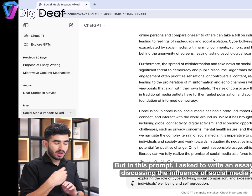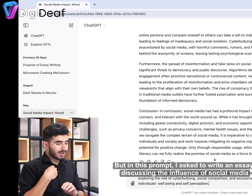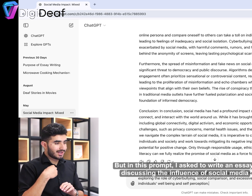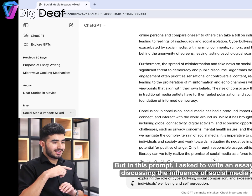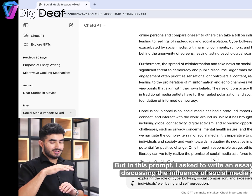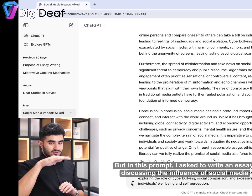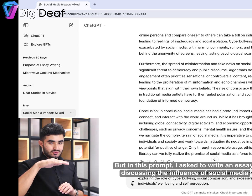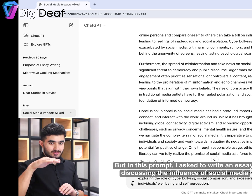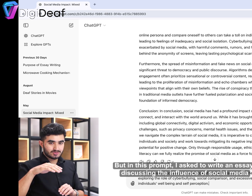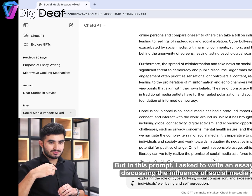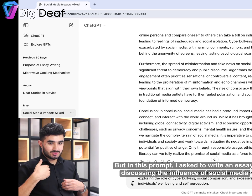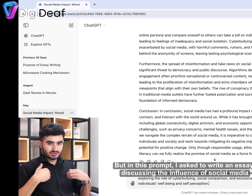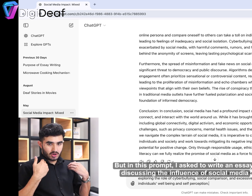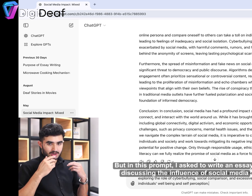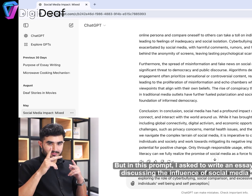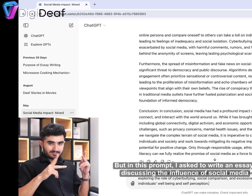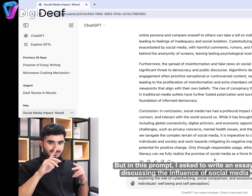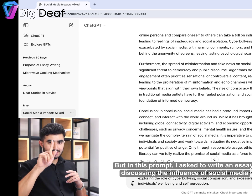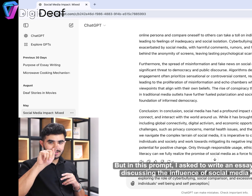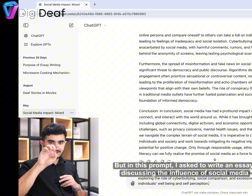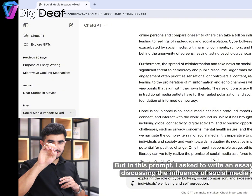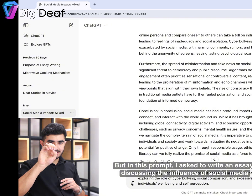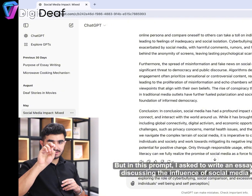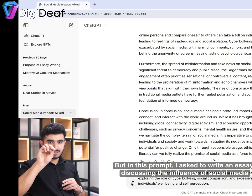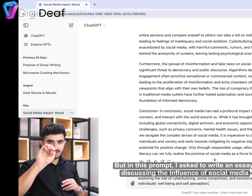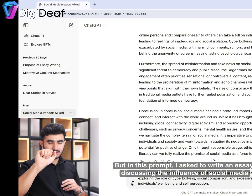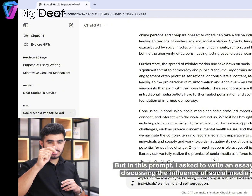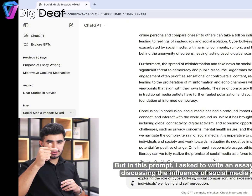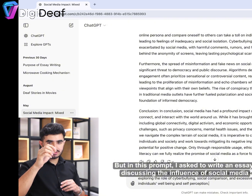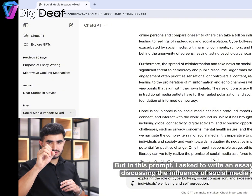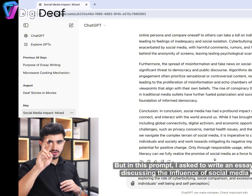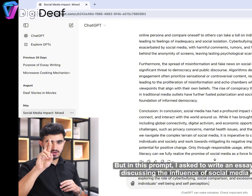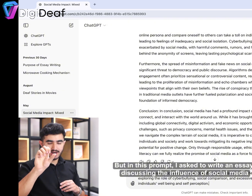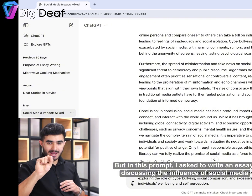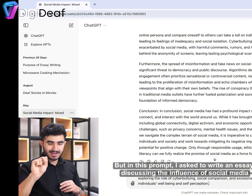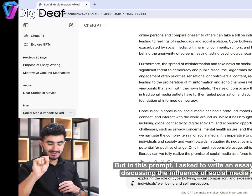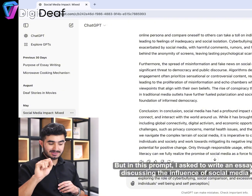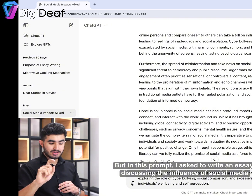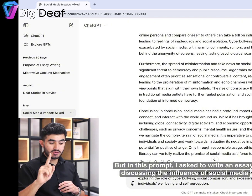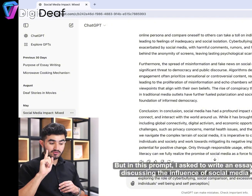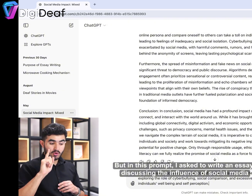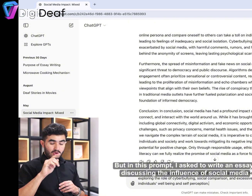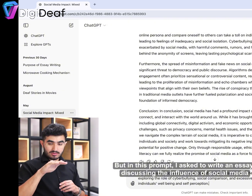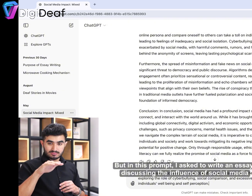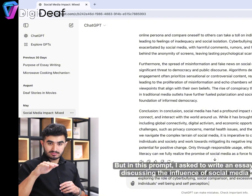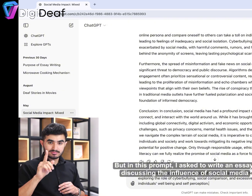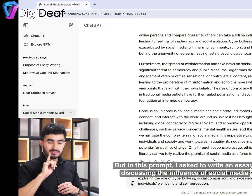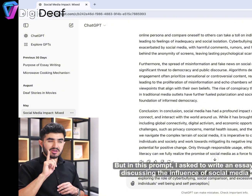But in this prompt, I asked to write an essay discussing the influence of social media